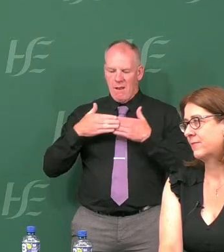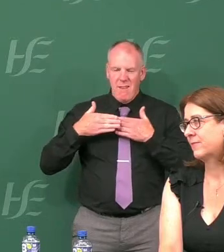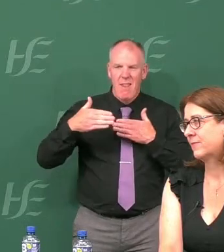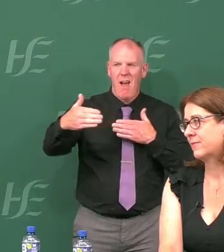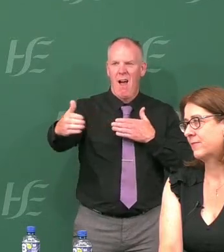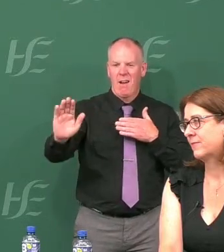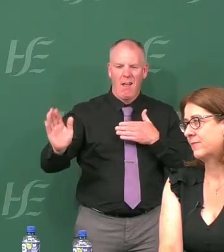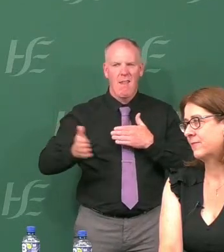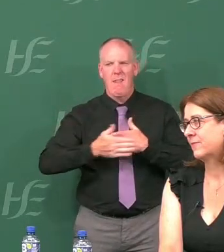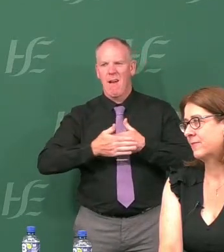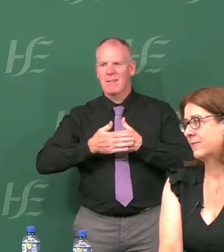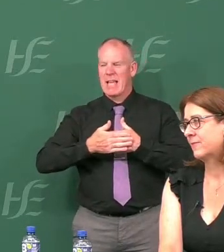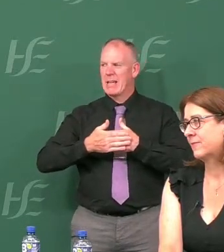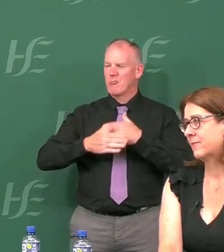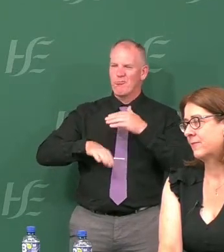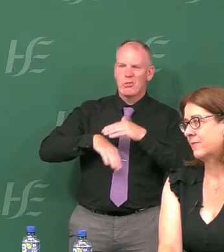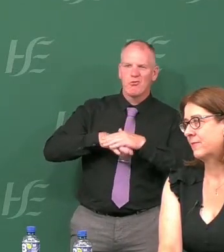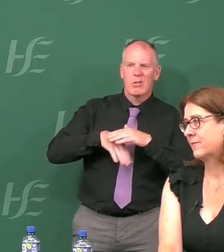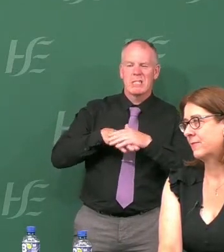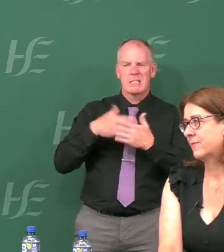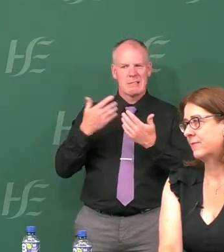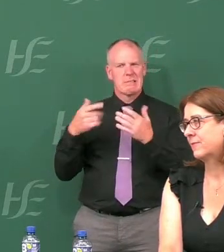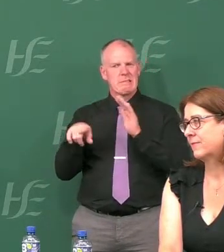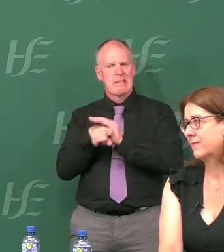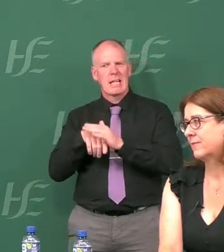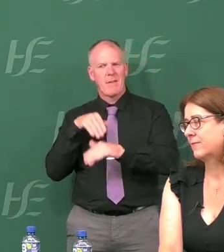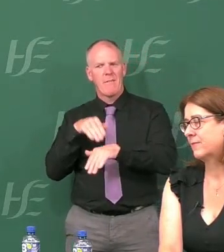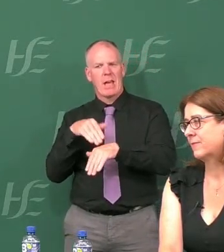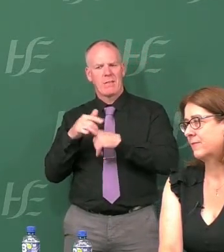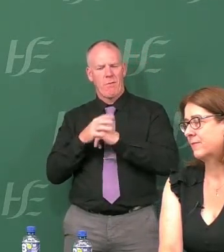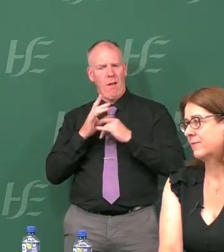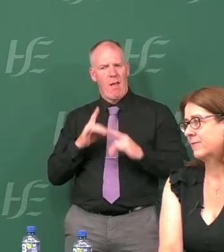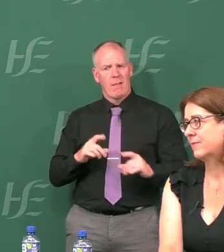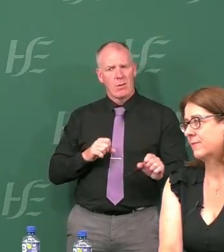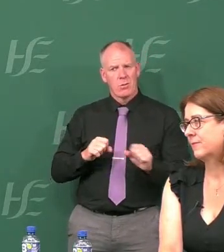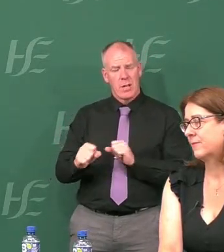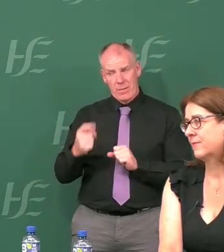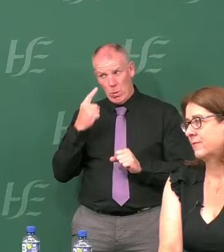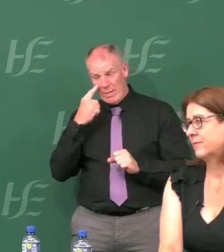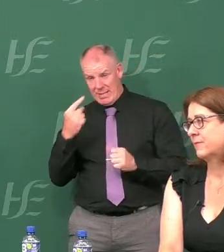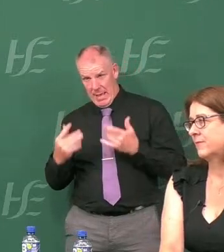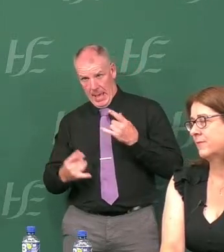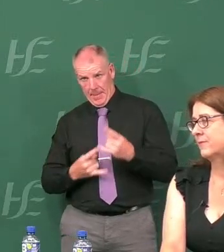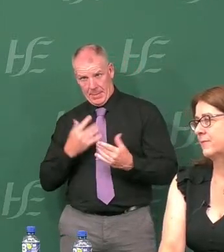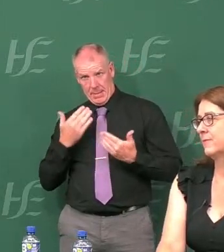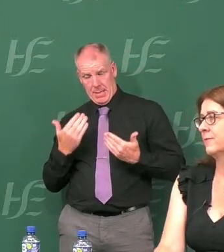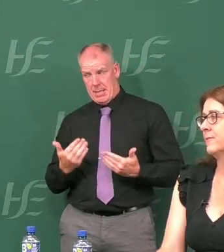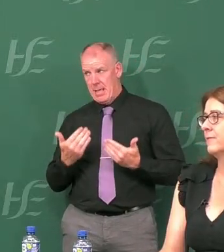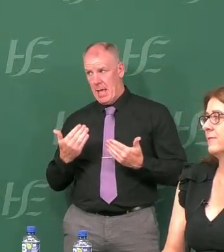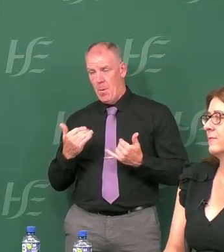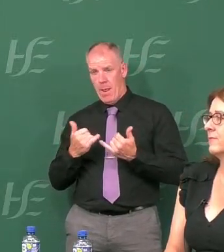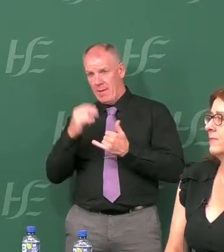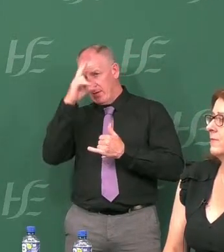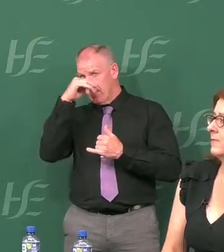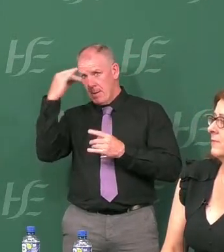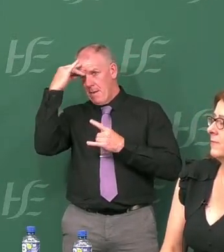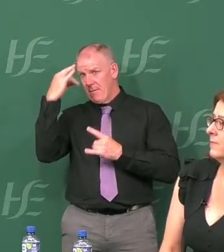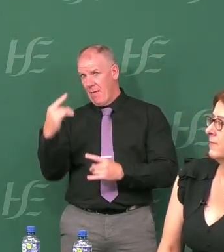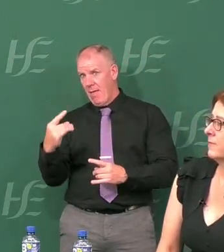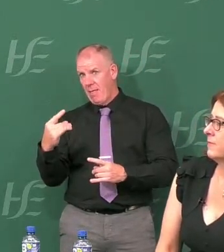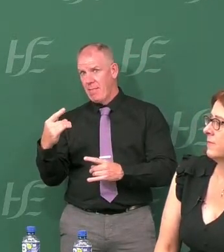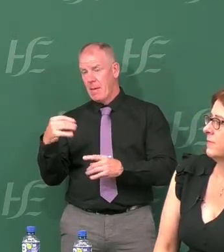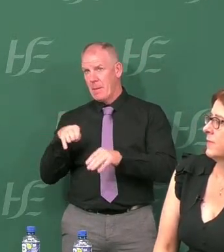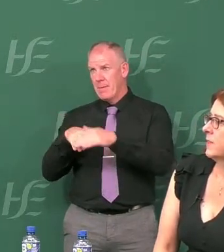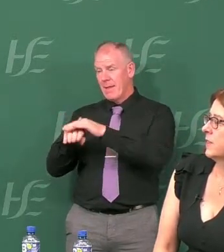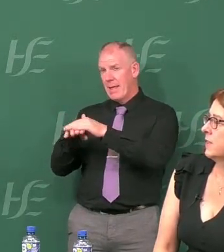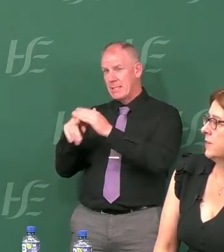restrictions have negative impacts even for the health service. Are you beginning to see those impacts now, perhaps like mental health presentations